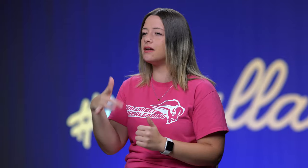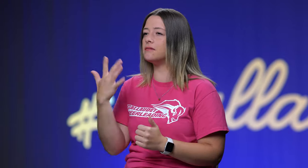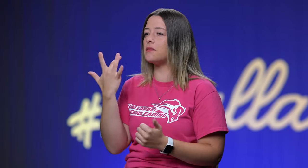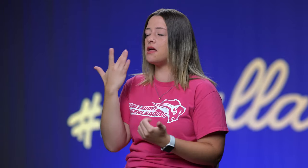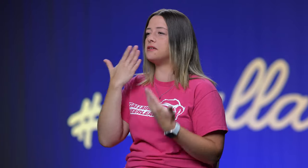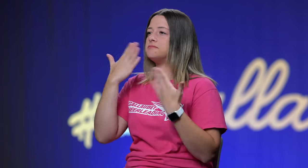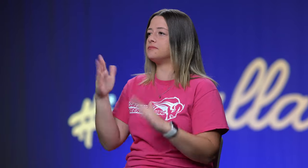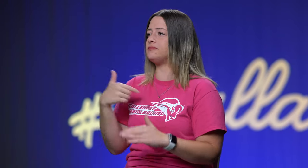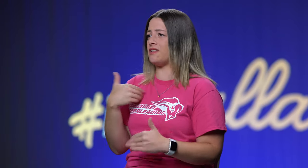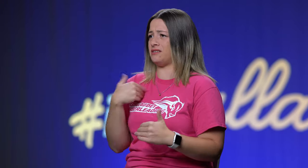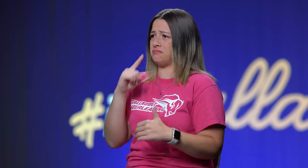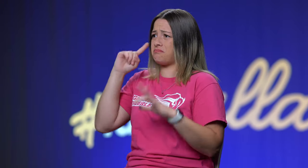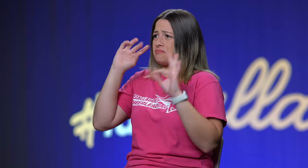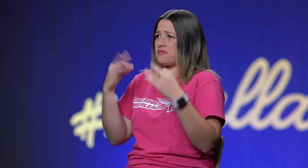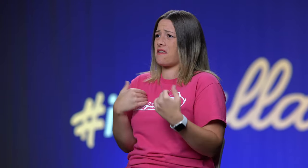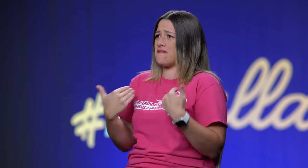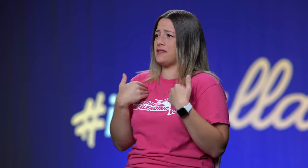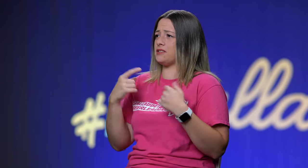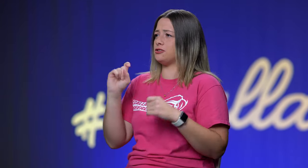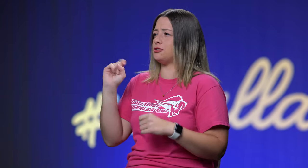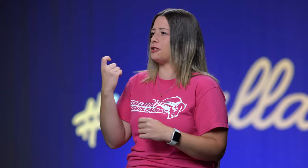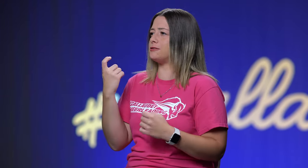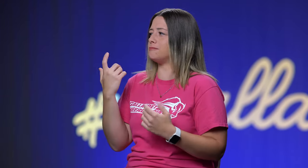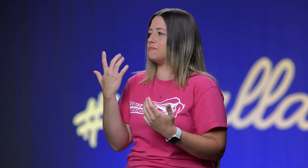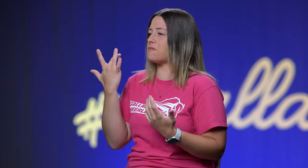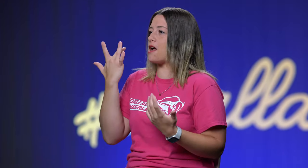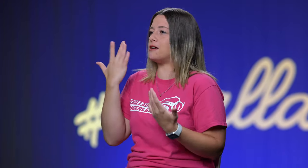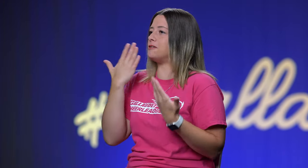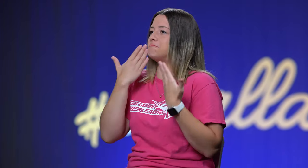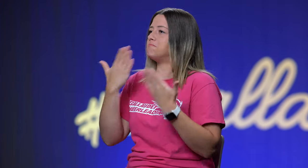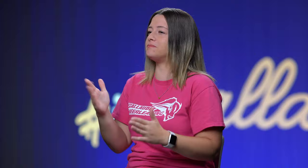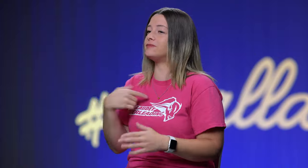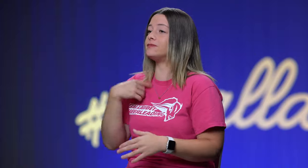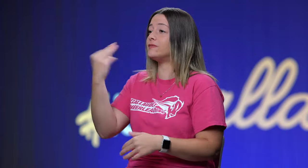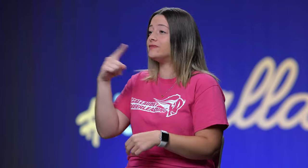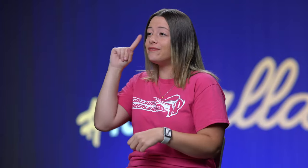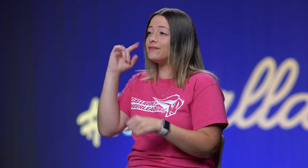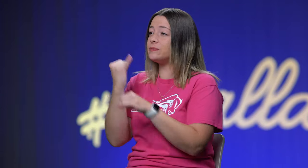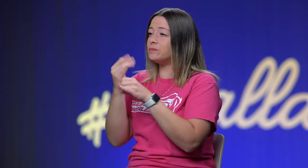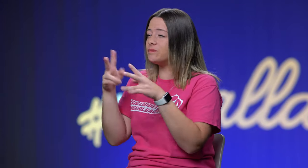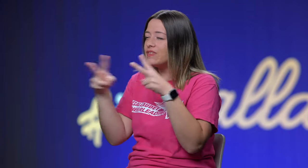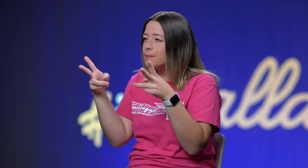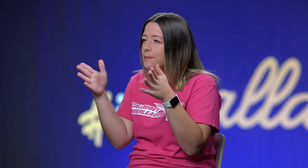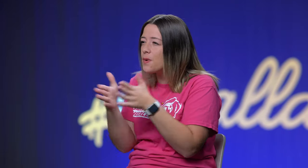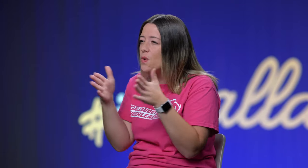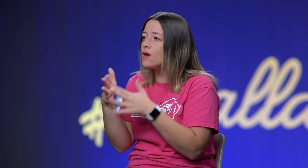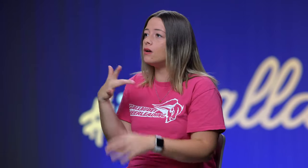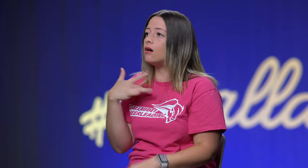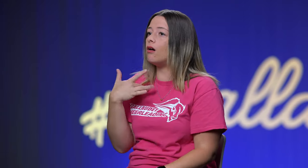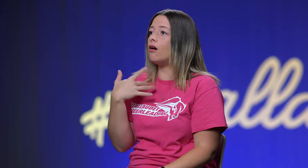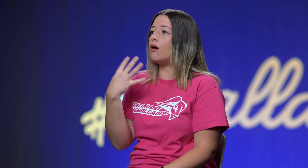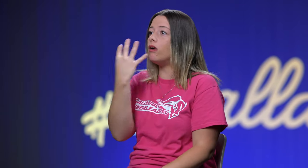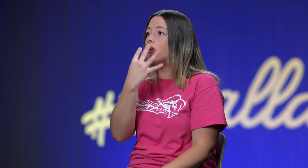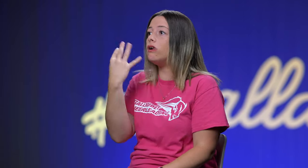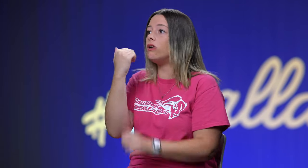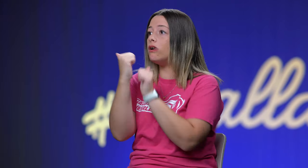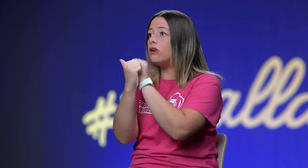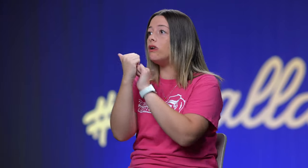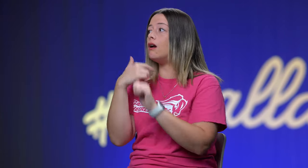have a deaf family, but it was a way of thinking that was ingrained within me. I went to a very small deaf school and I felt so trapped.